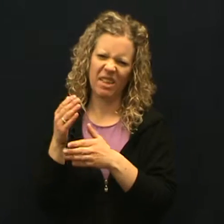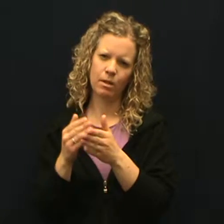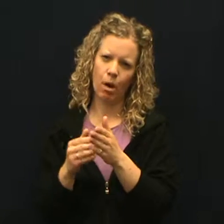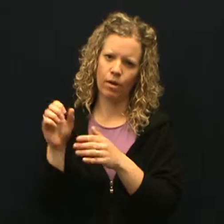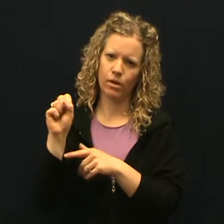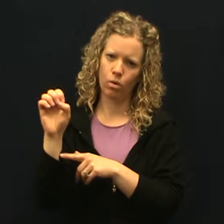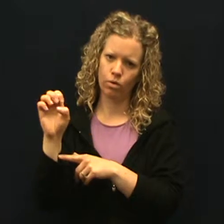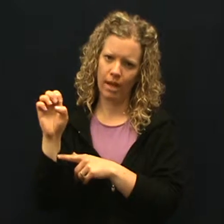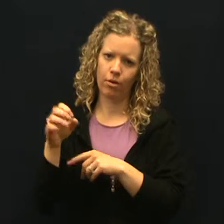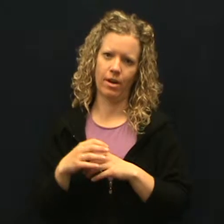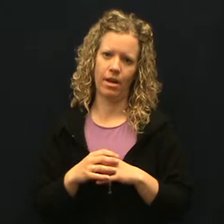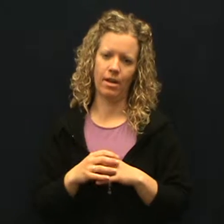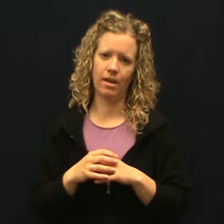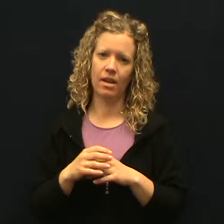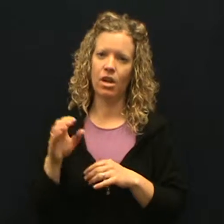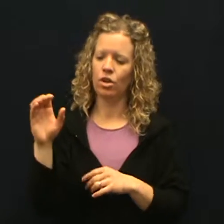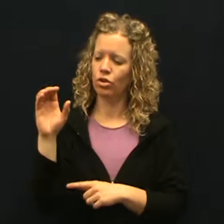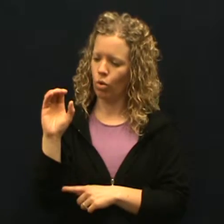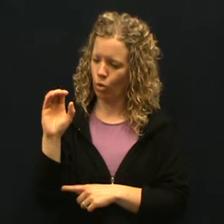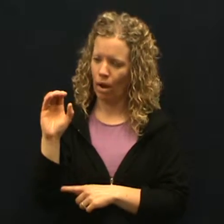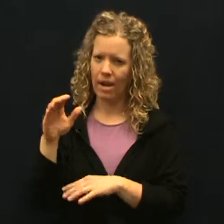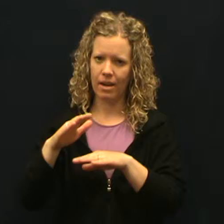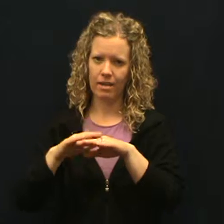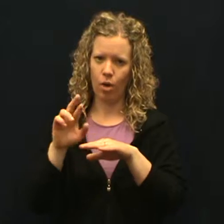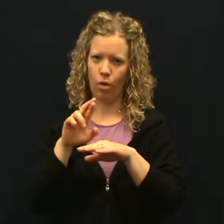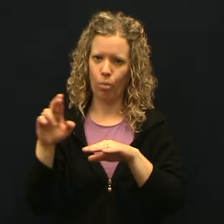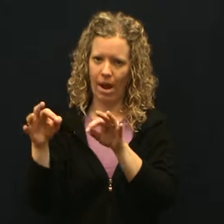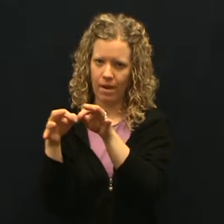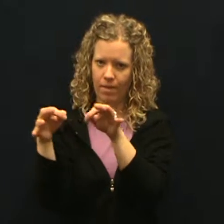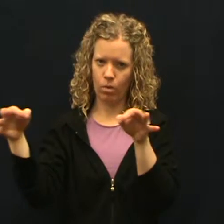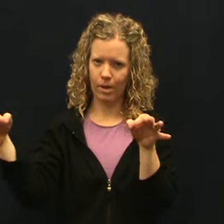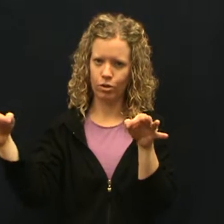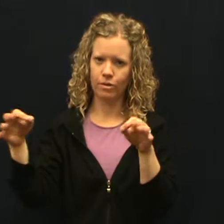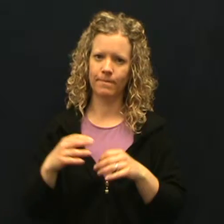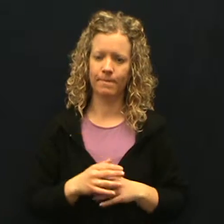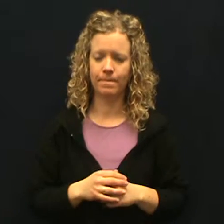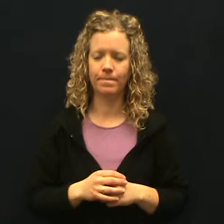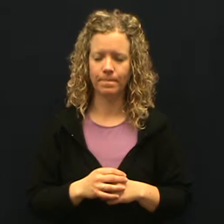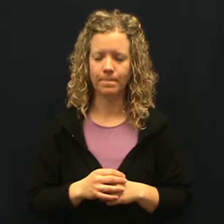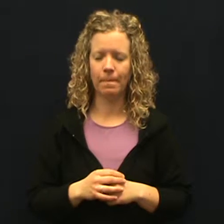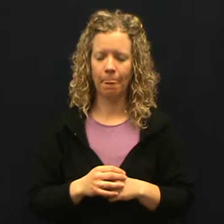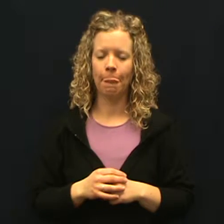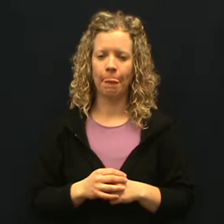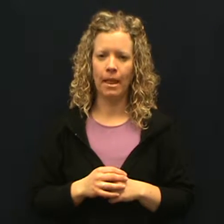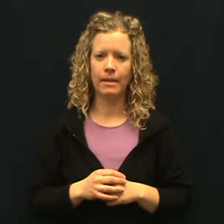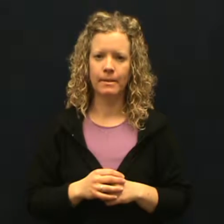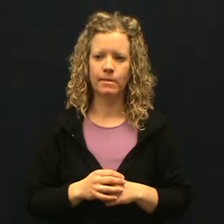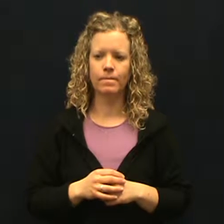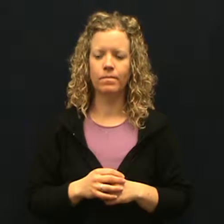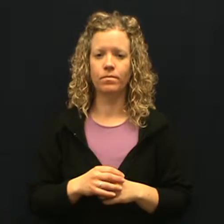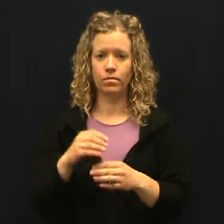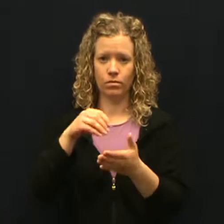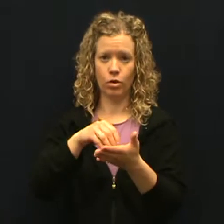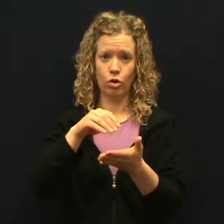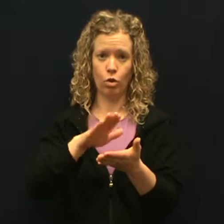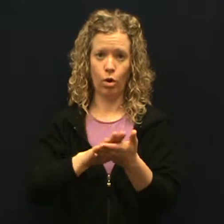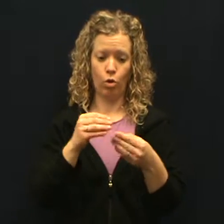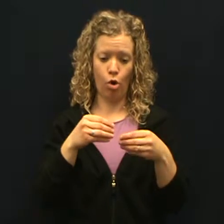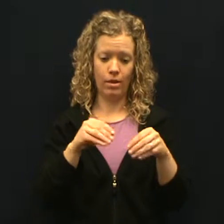that credit is. It's on the right-hand side of the equation. So we have we record sales on account, it affects